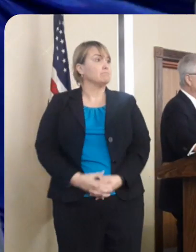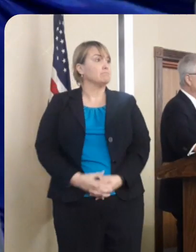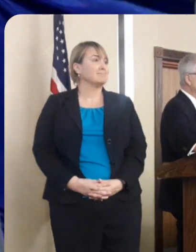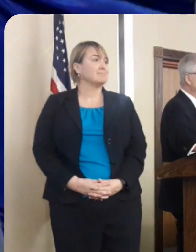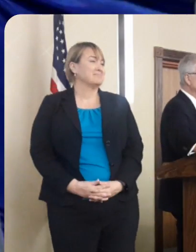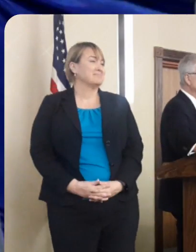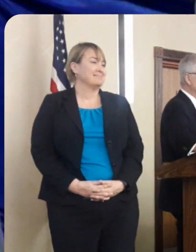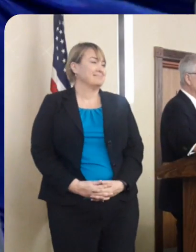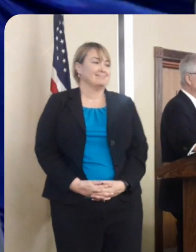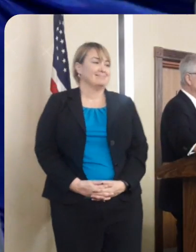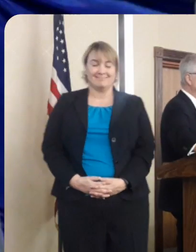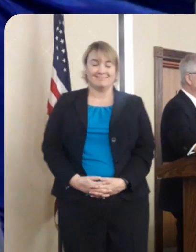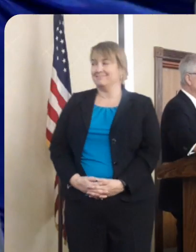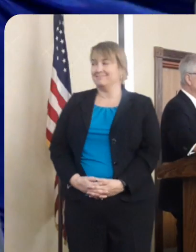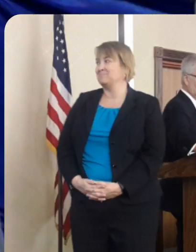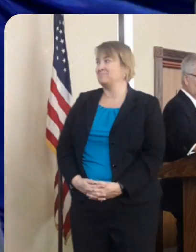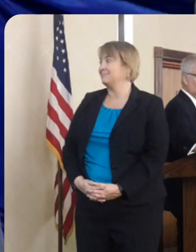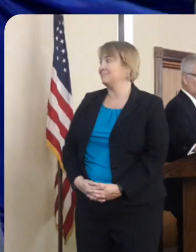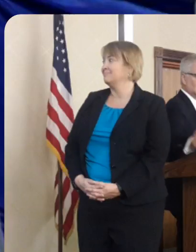Thank you.